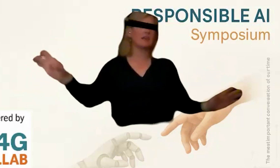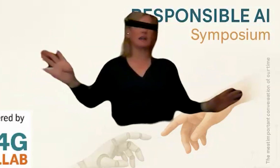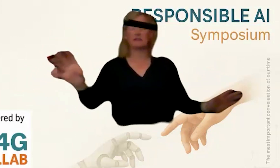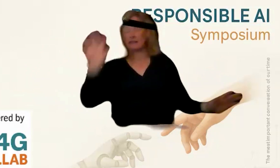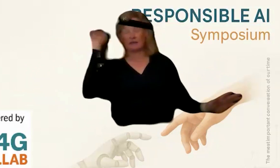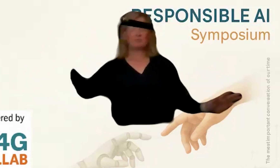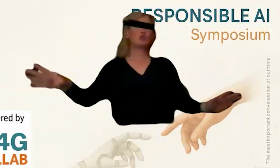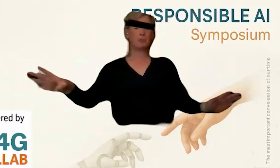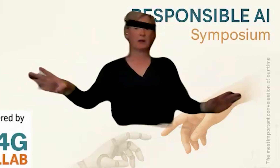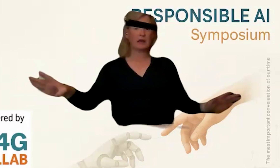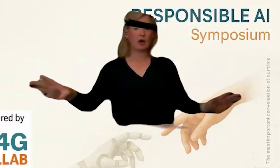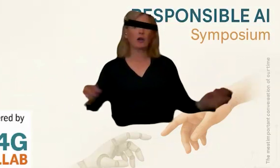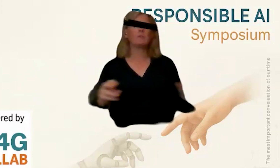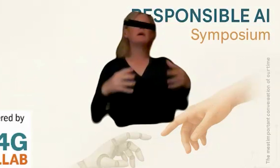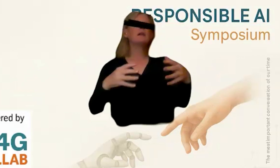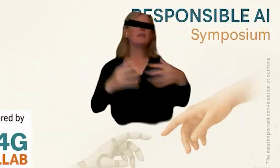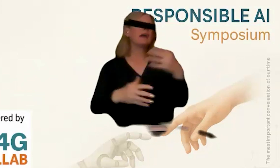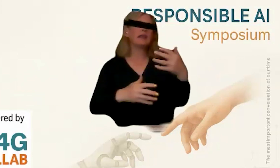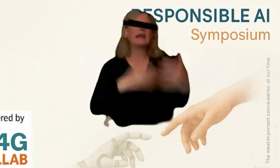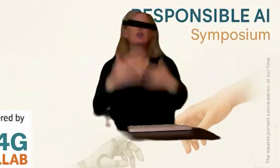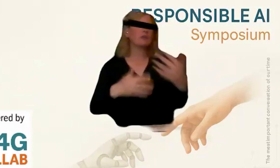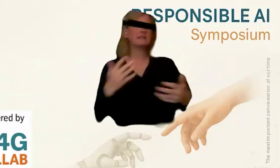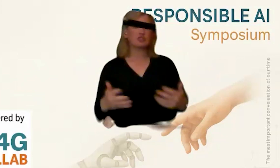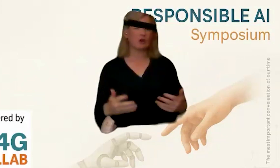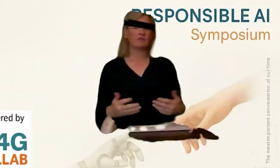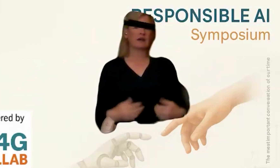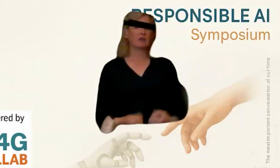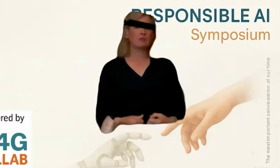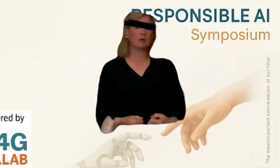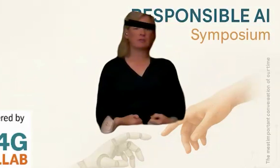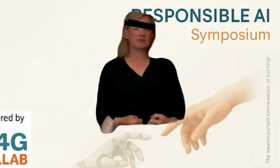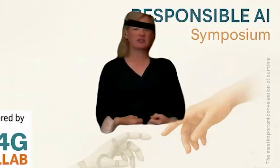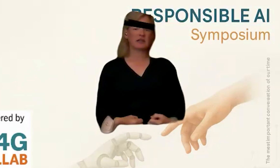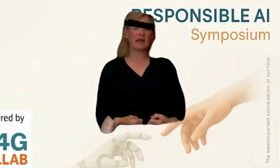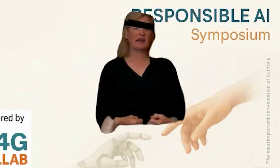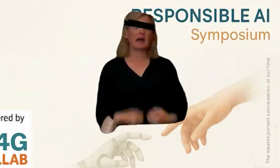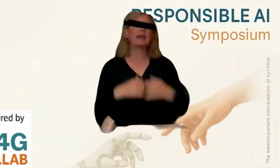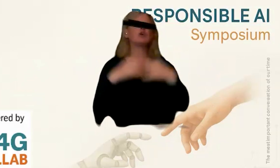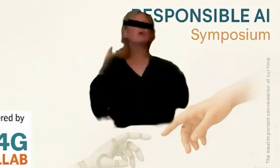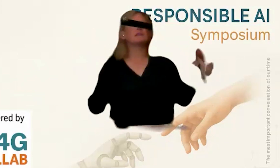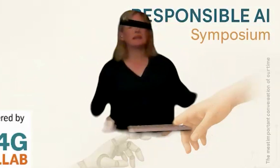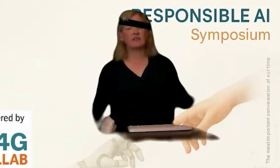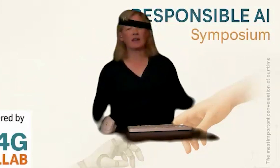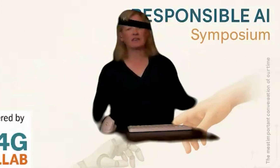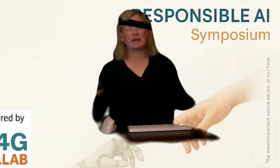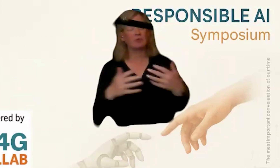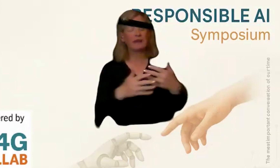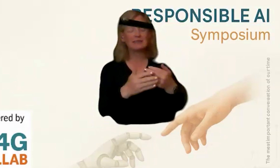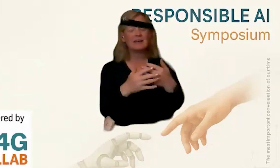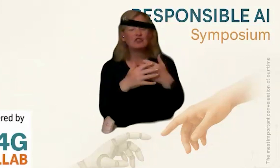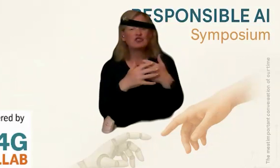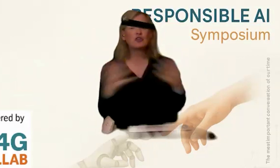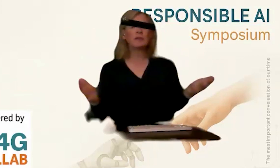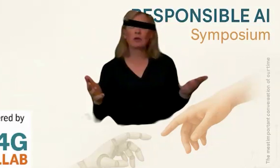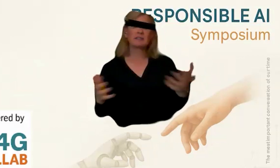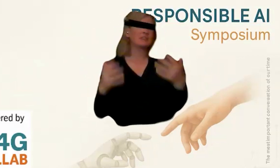and it's not to public harm, then it creates its own value proposition. And I don't want to leave that off the table